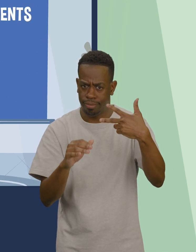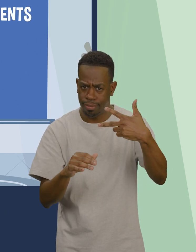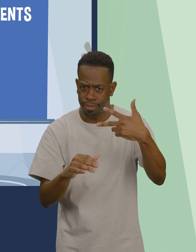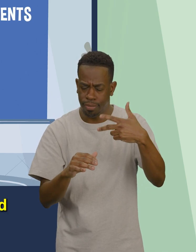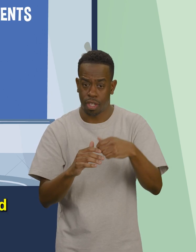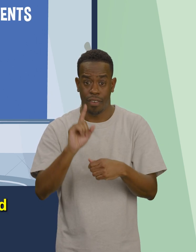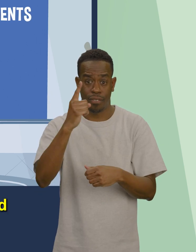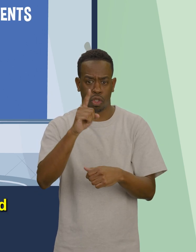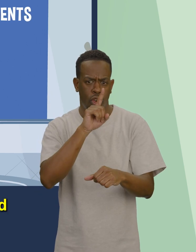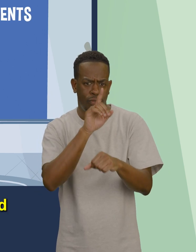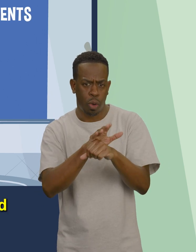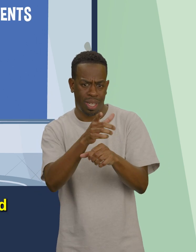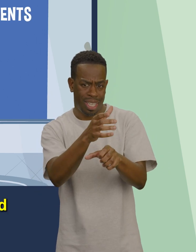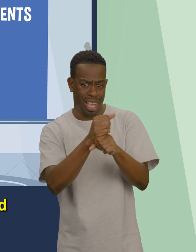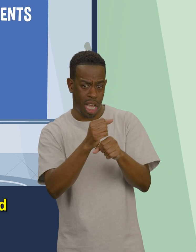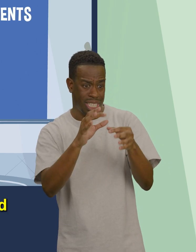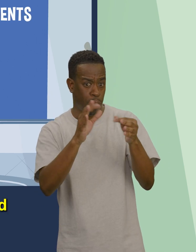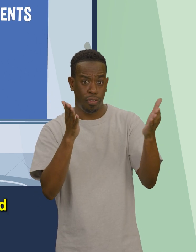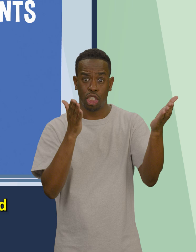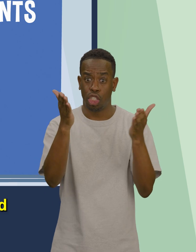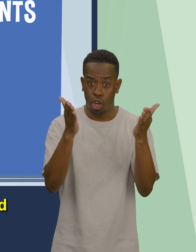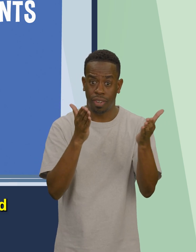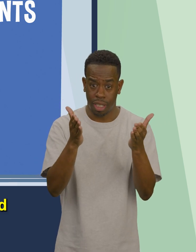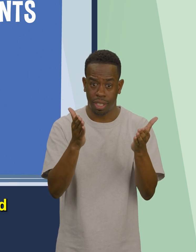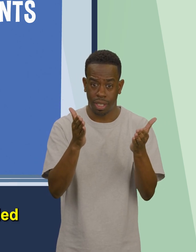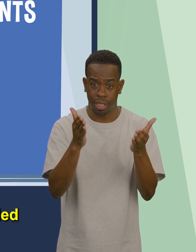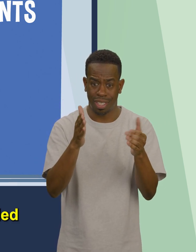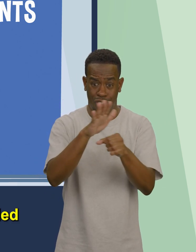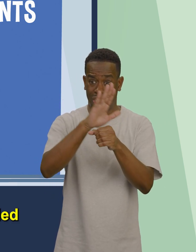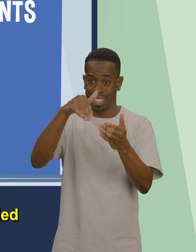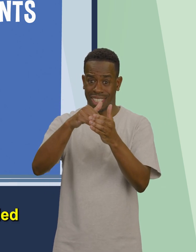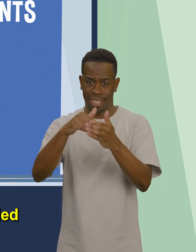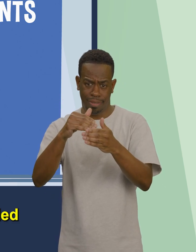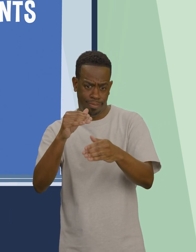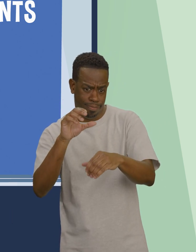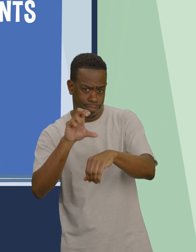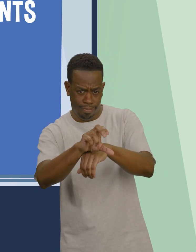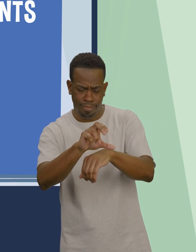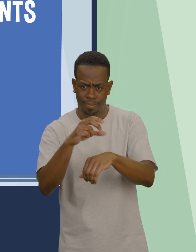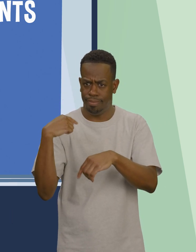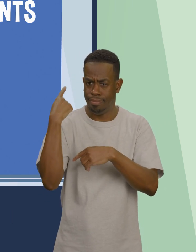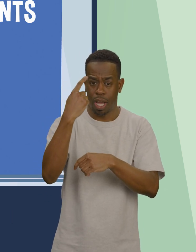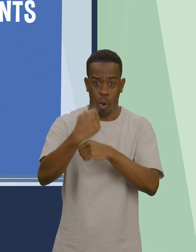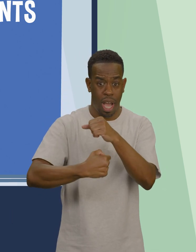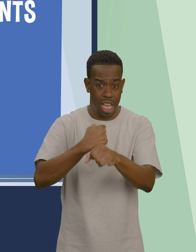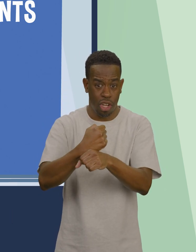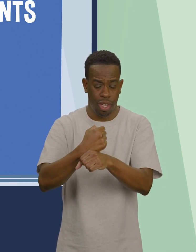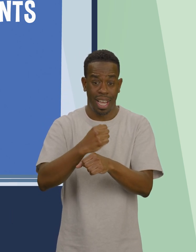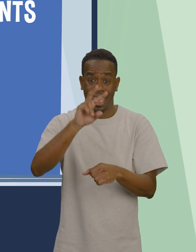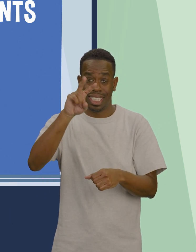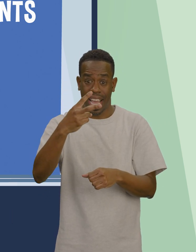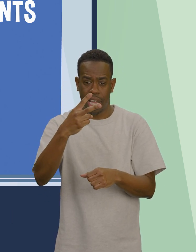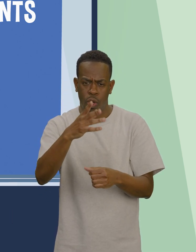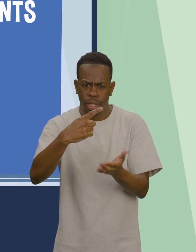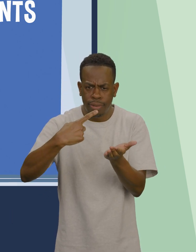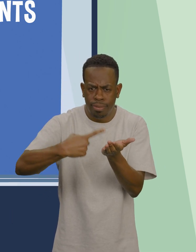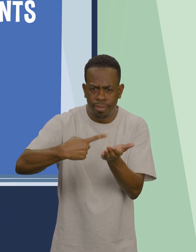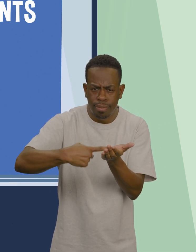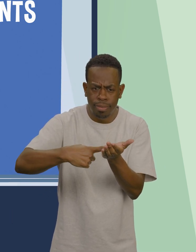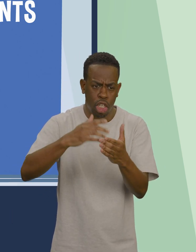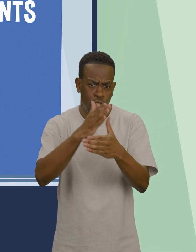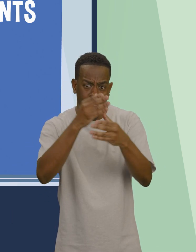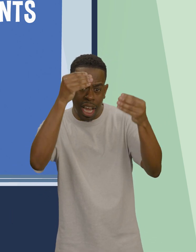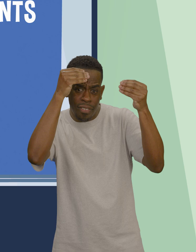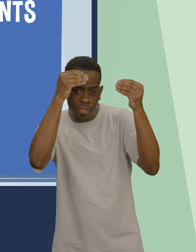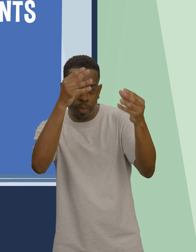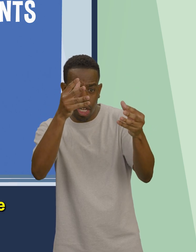boxes. First, confirm they've received a statement of services the Regional Center has funded for the past year. Second, that you discussed and